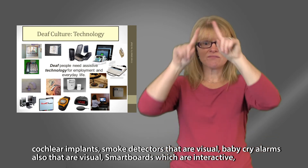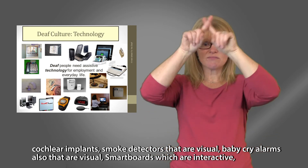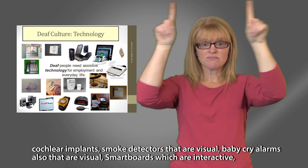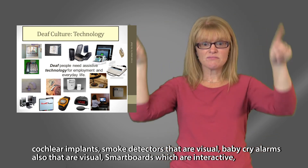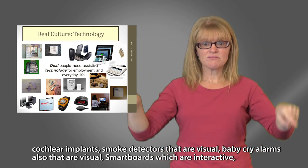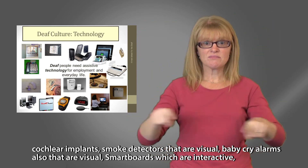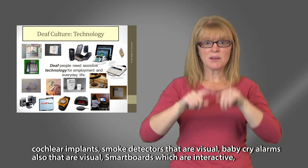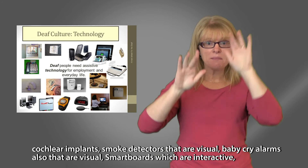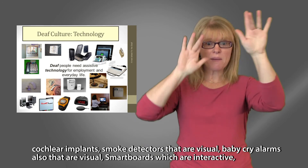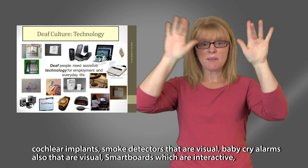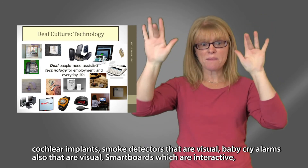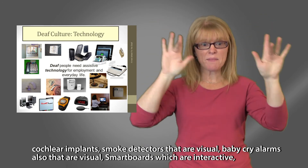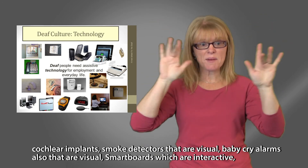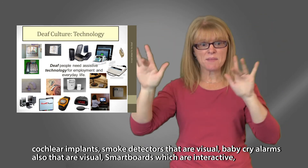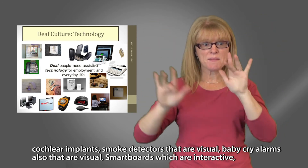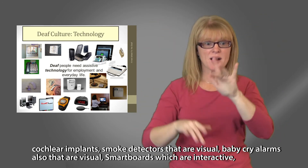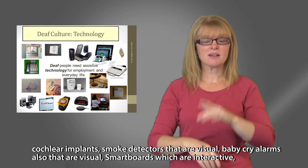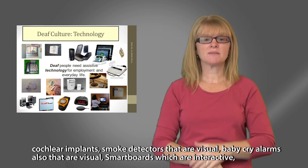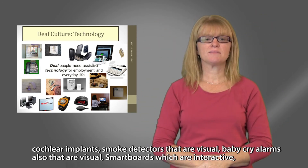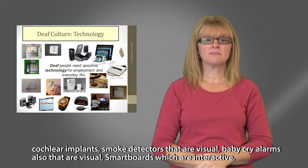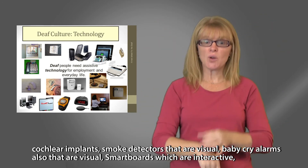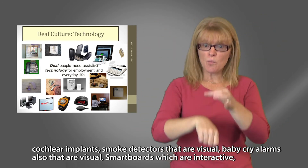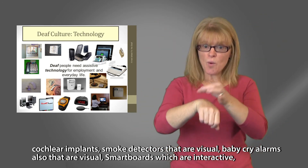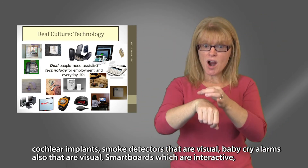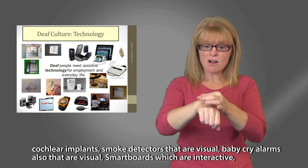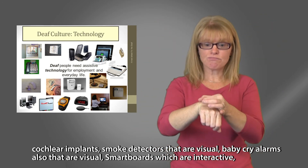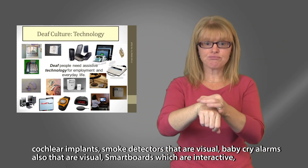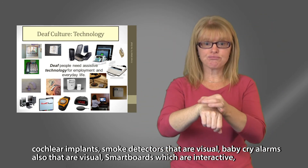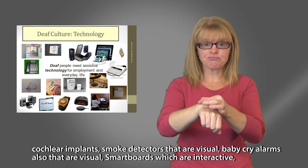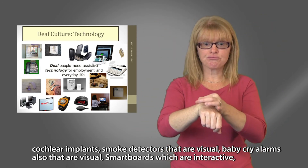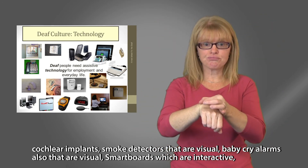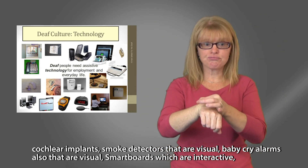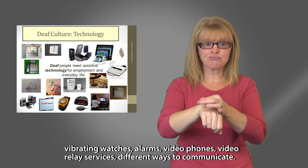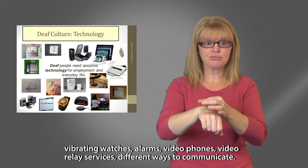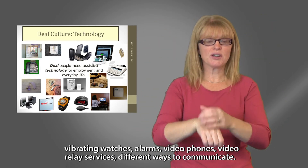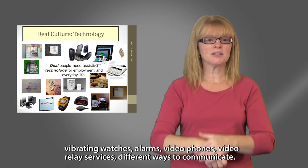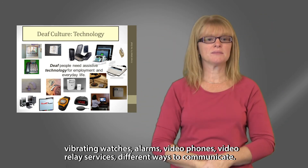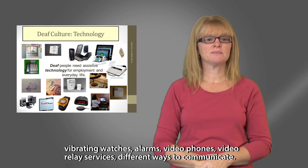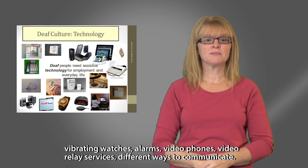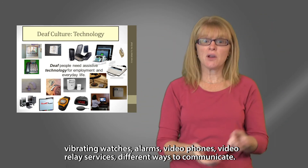smart boards which are interactive, vibrating watches,